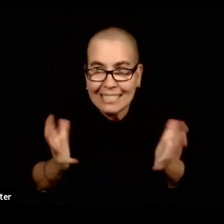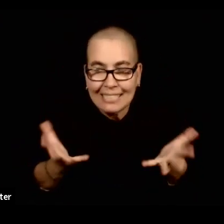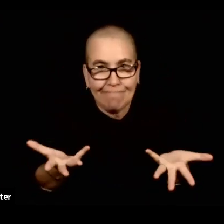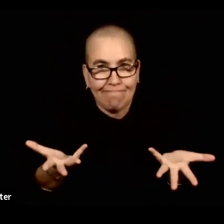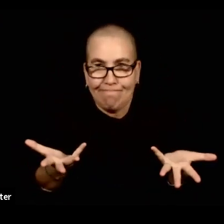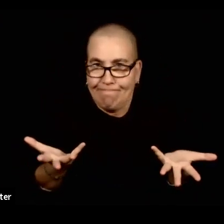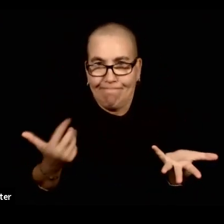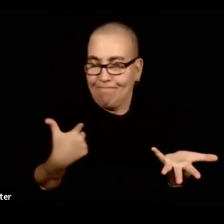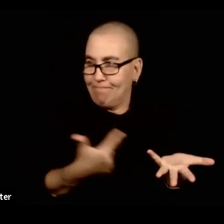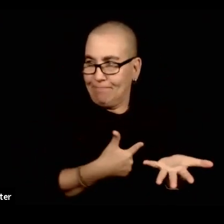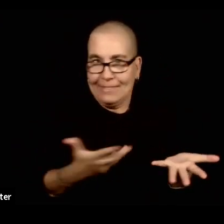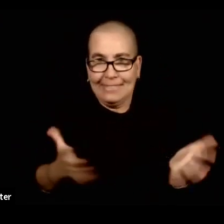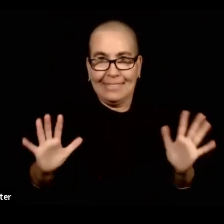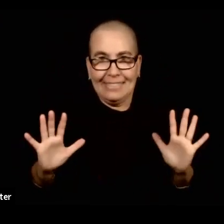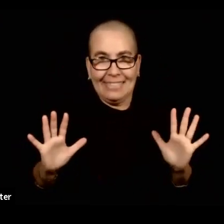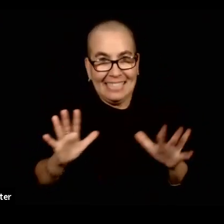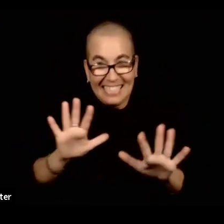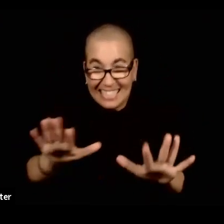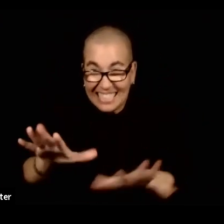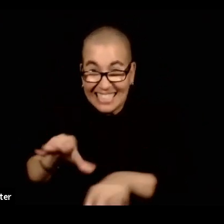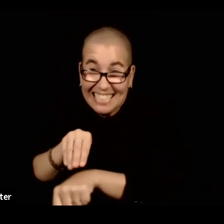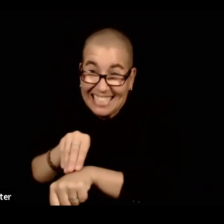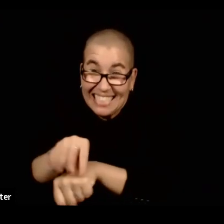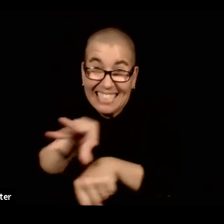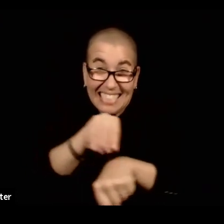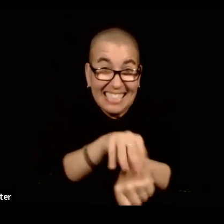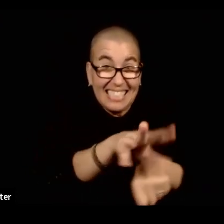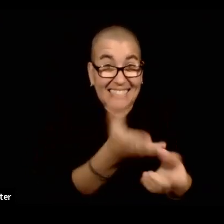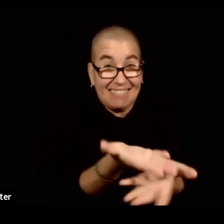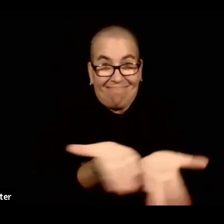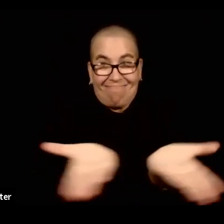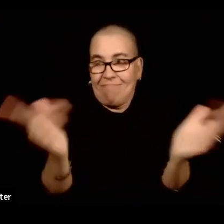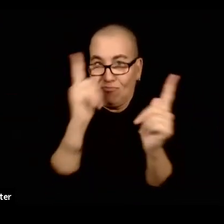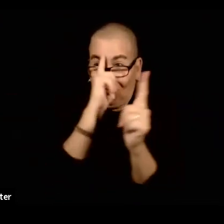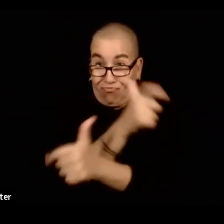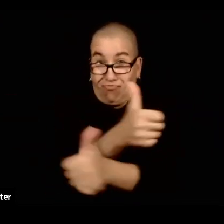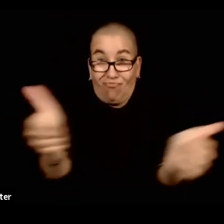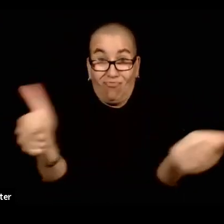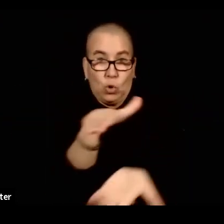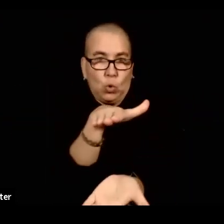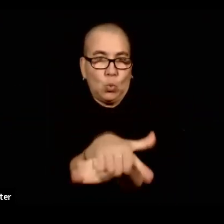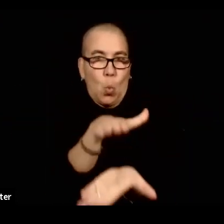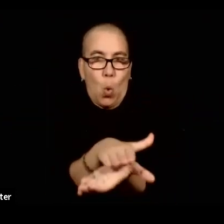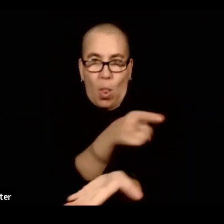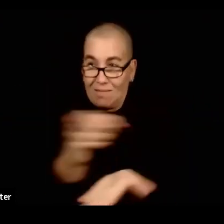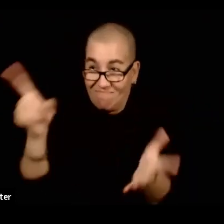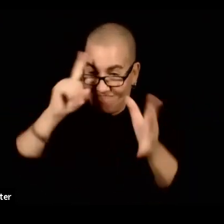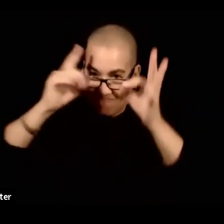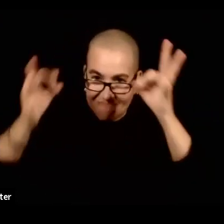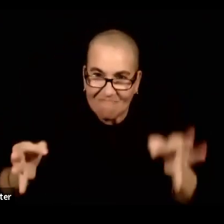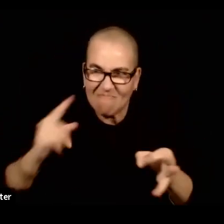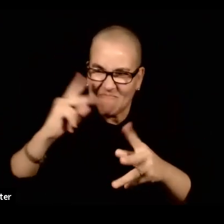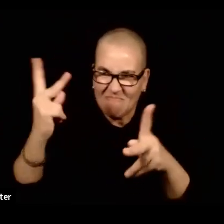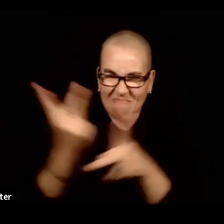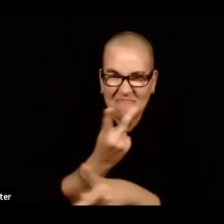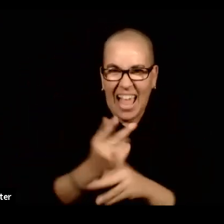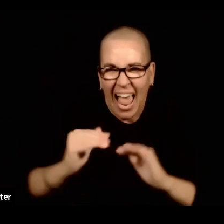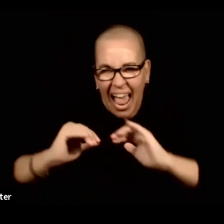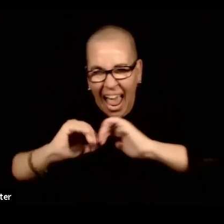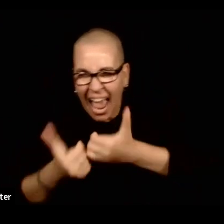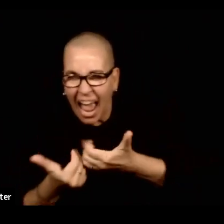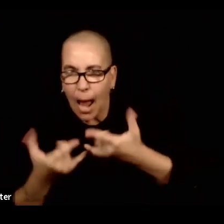advice available based on what we know at the time. Always acknowledging that as the pandemic progresses and